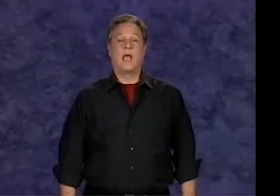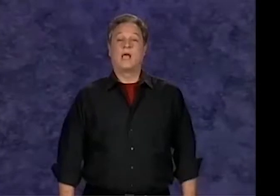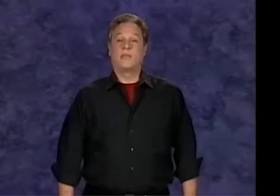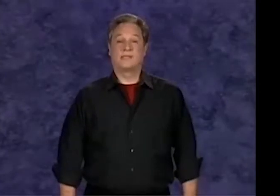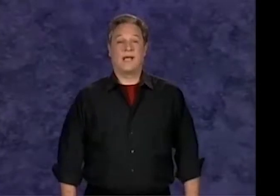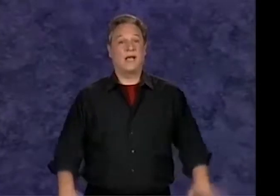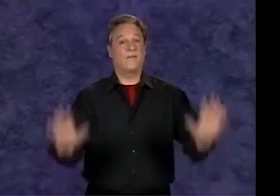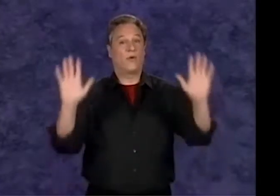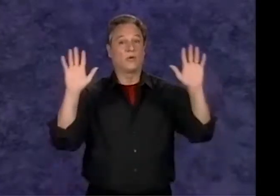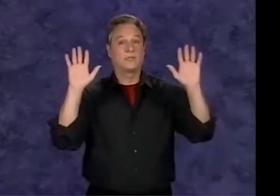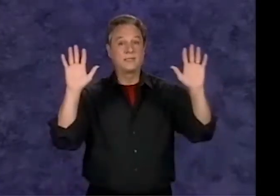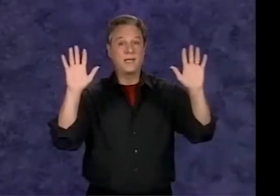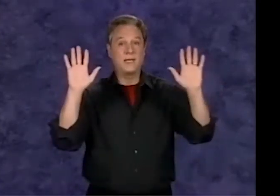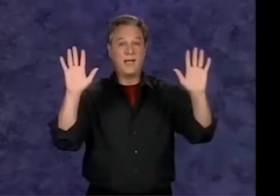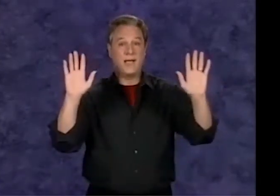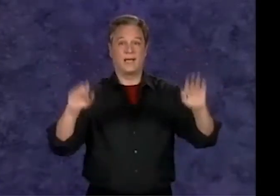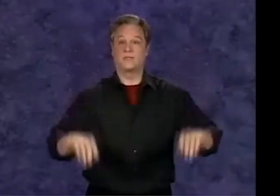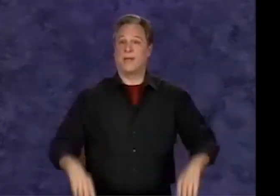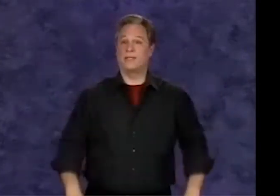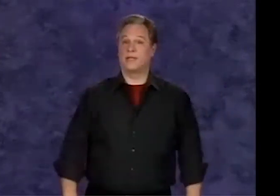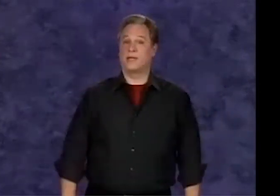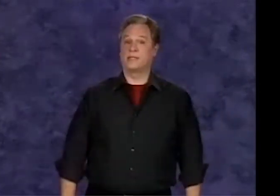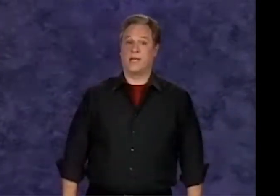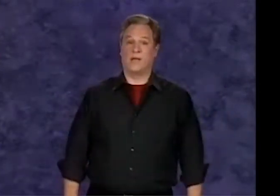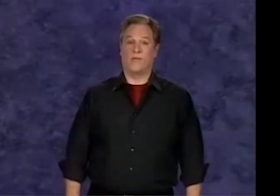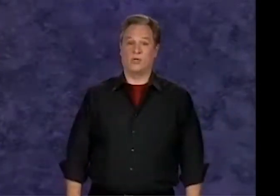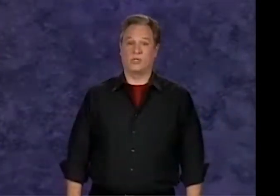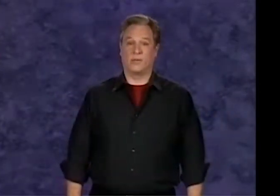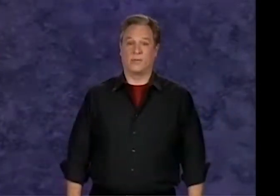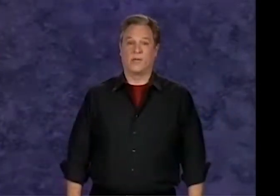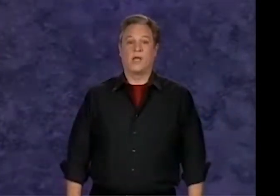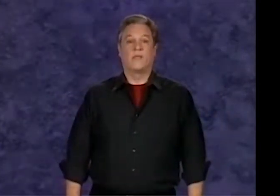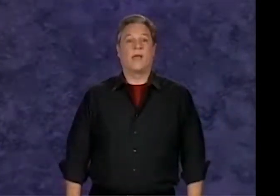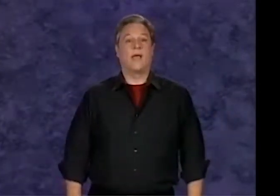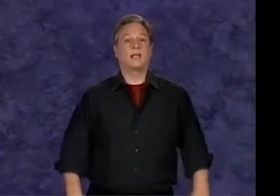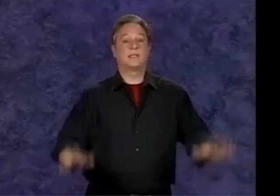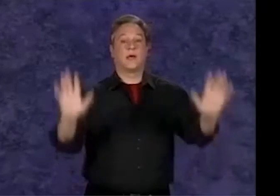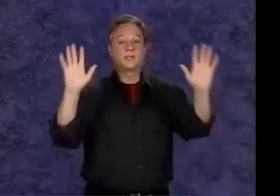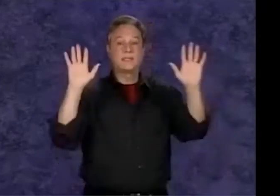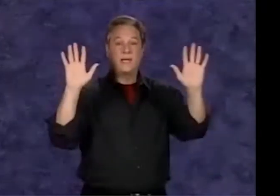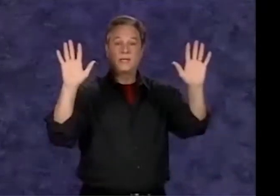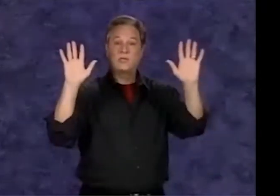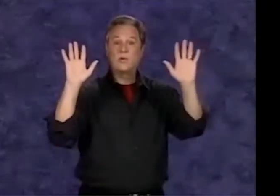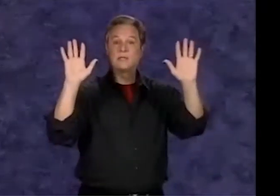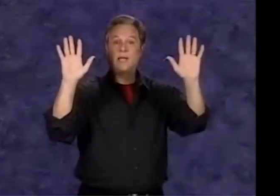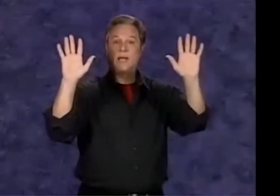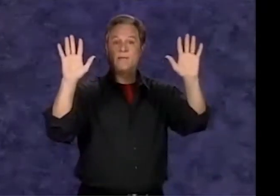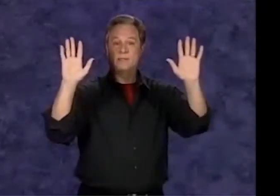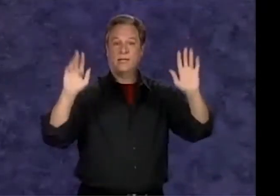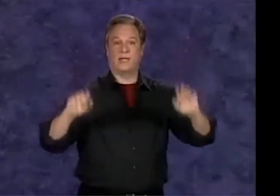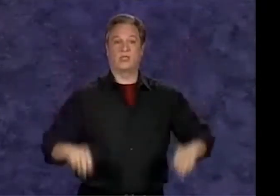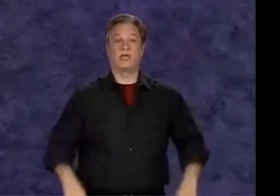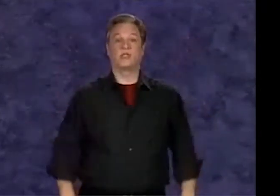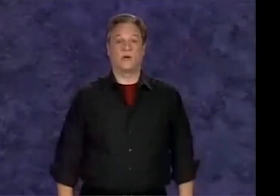The sign for Sunday is based on a day of worship. The hands are extended towards the heavens in a gesture of worship.